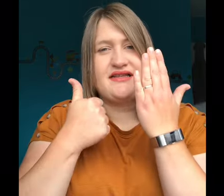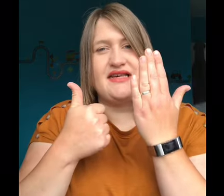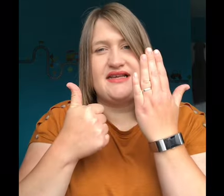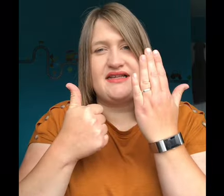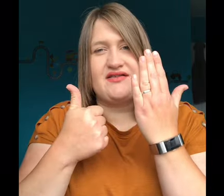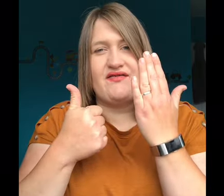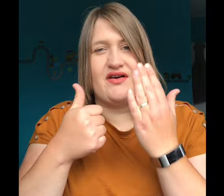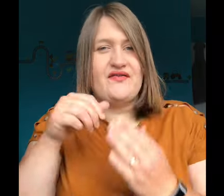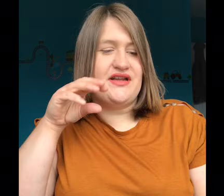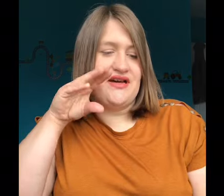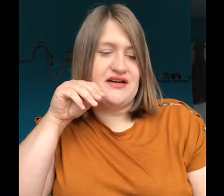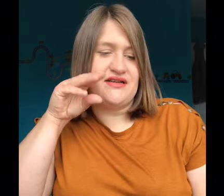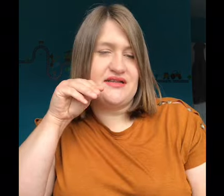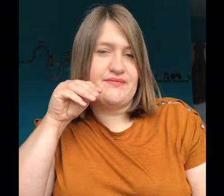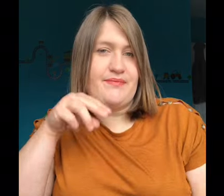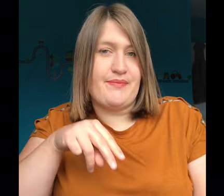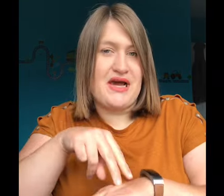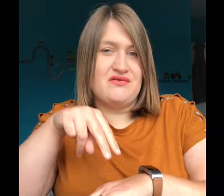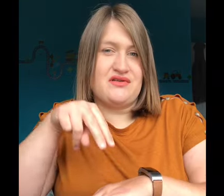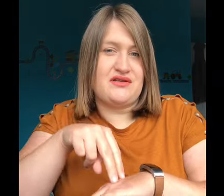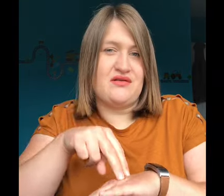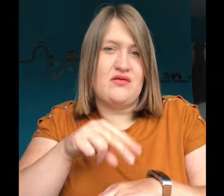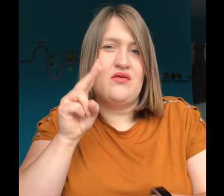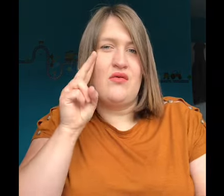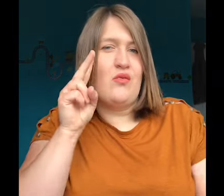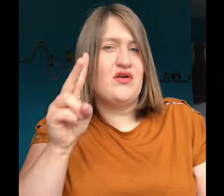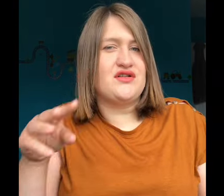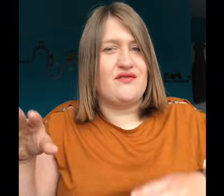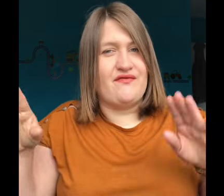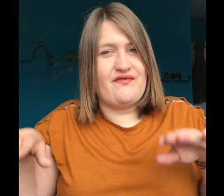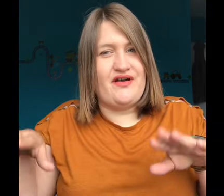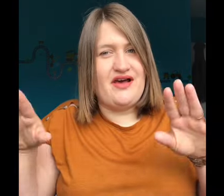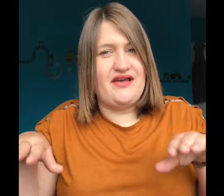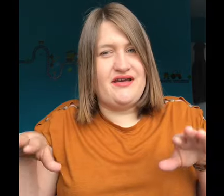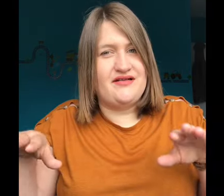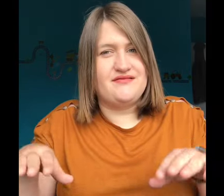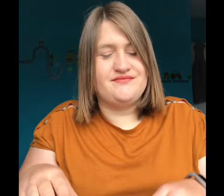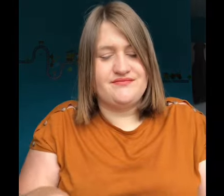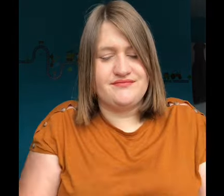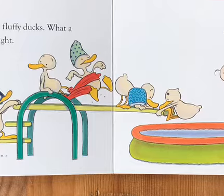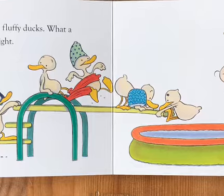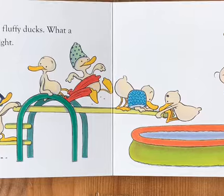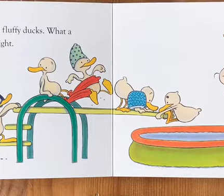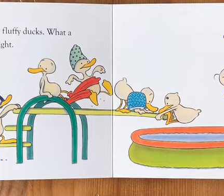Six fluffy ducks bounce. Watch them fly.